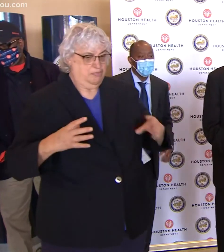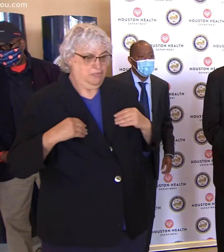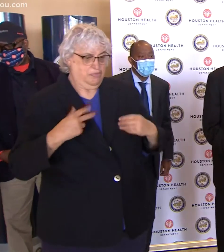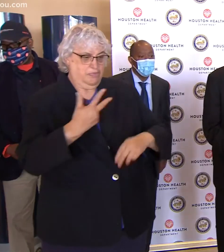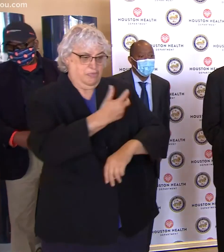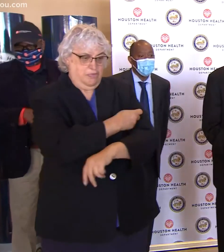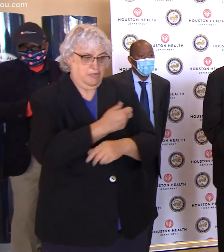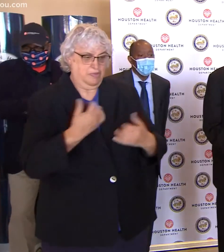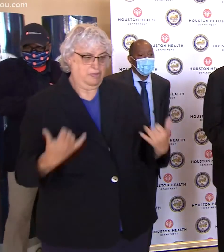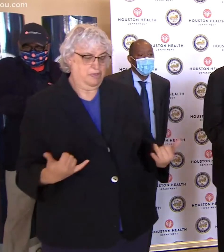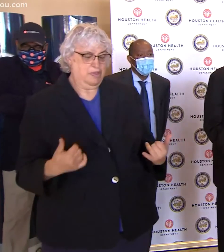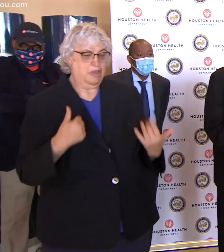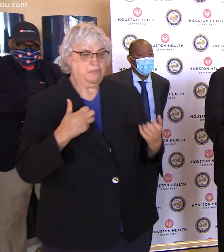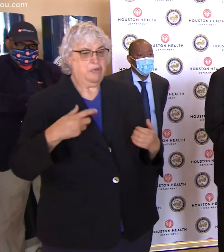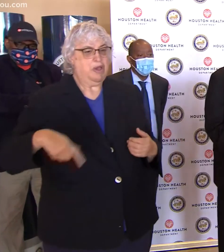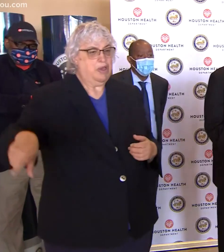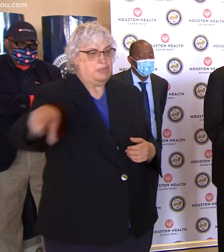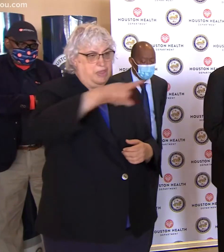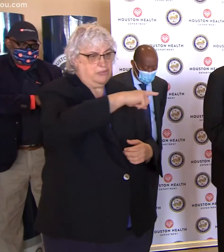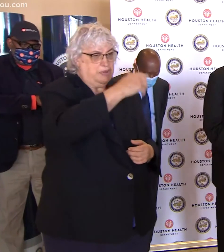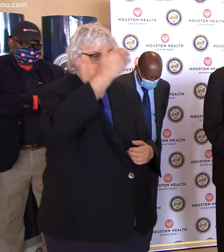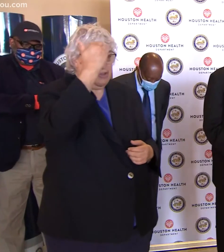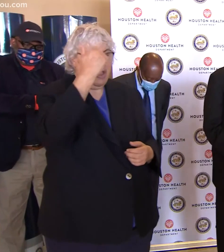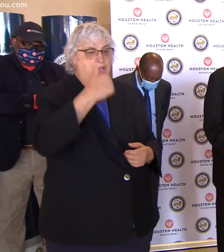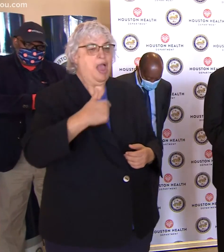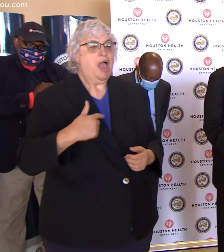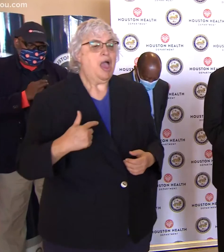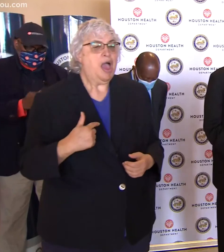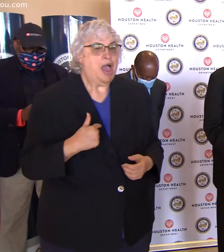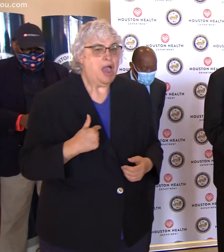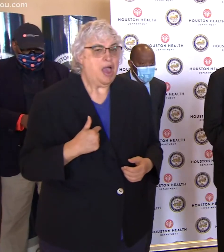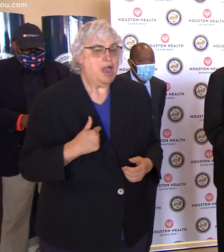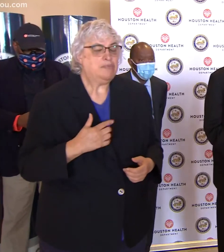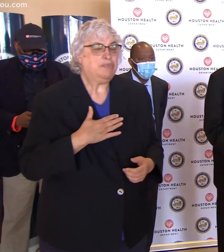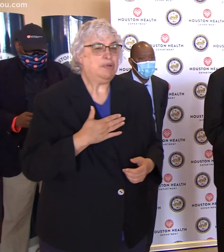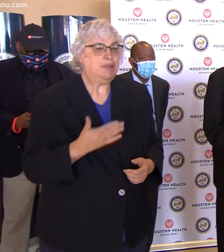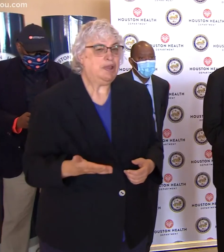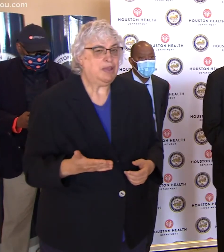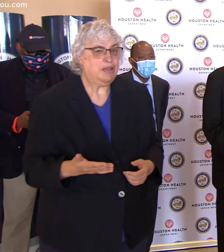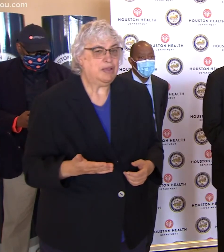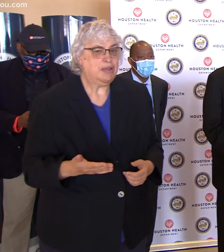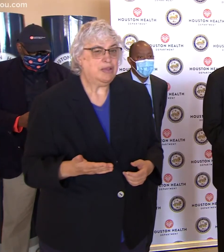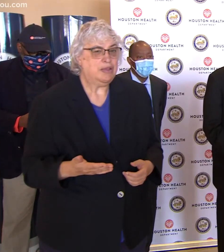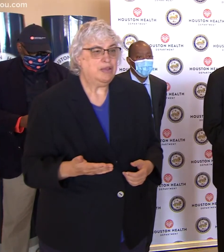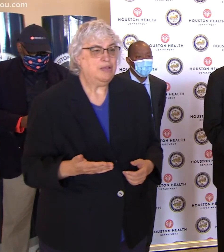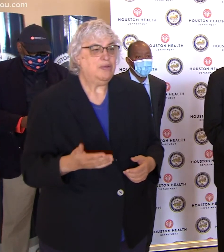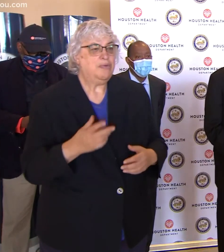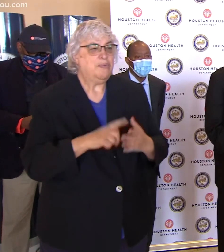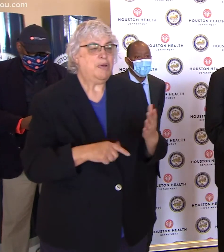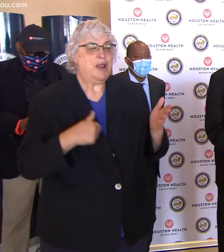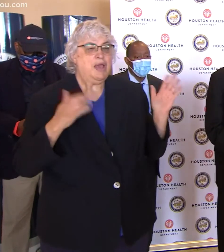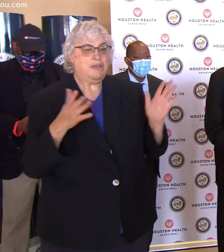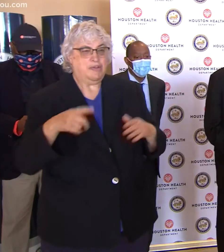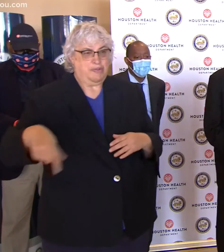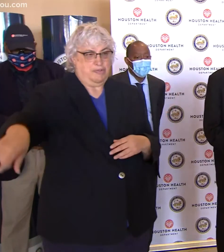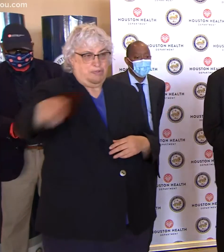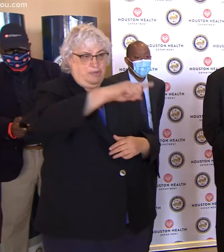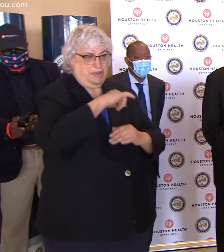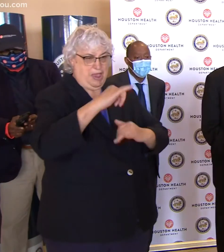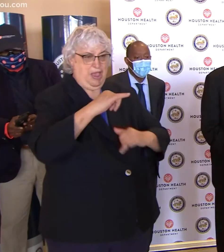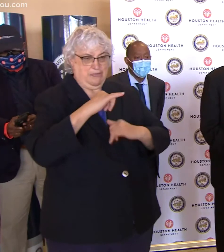vaccine today is because I want them to know that I am willing to do what I will encourage them to